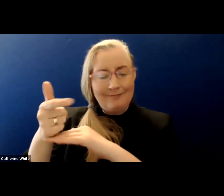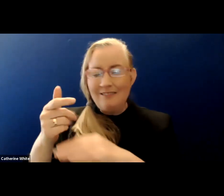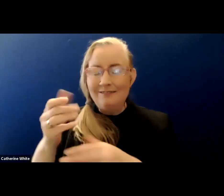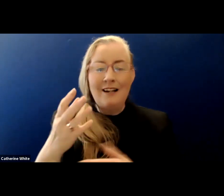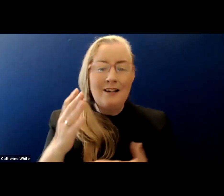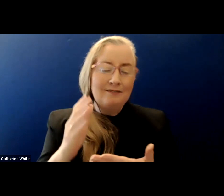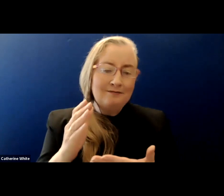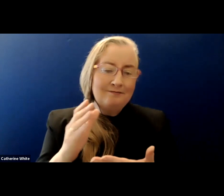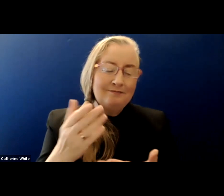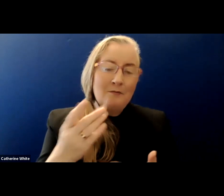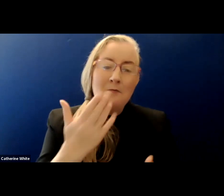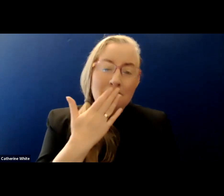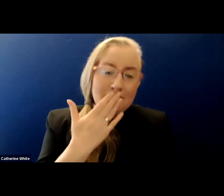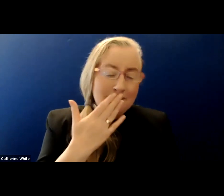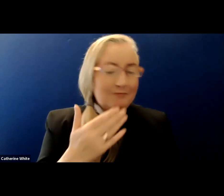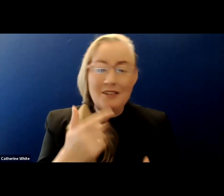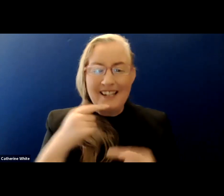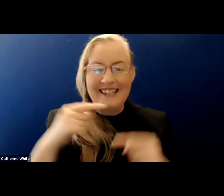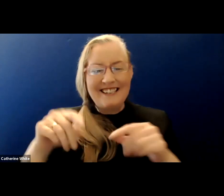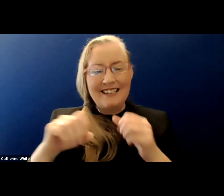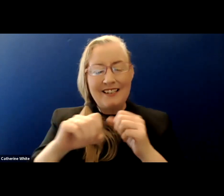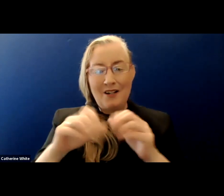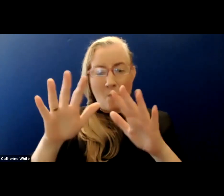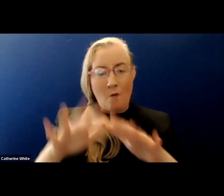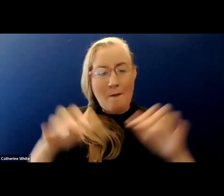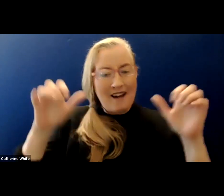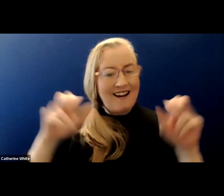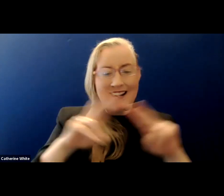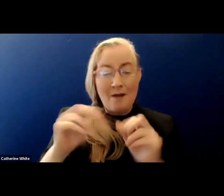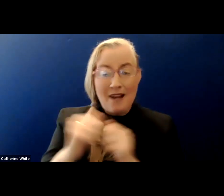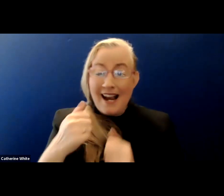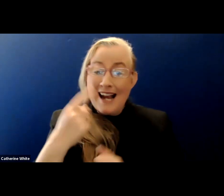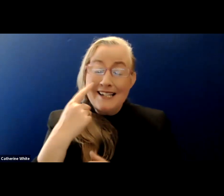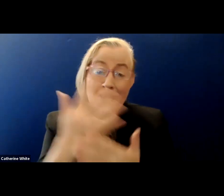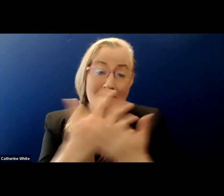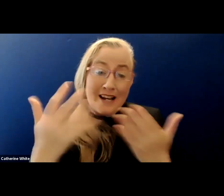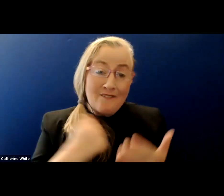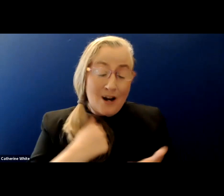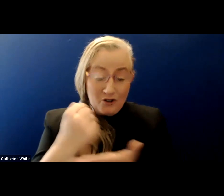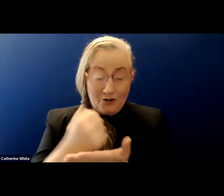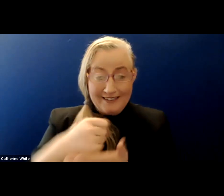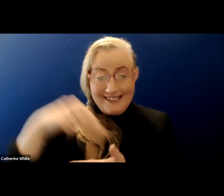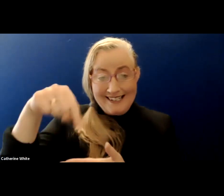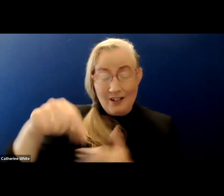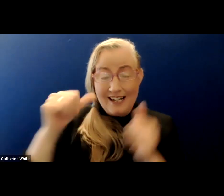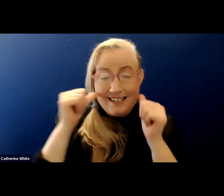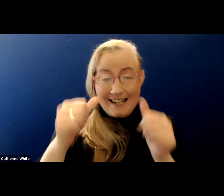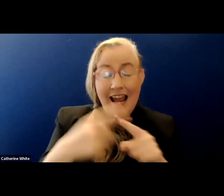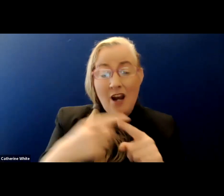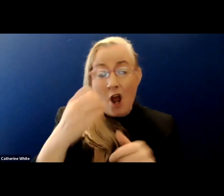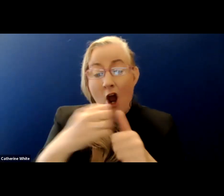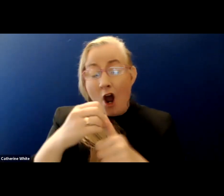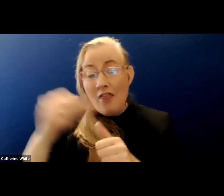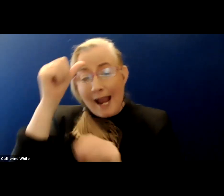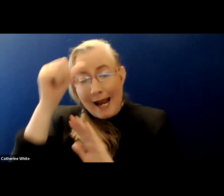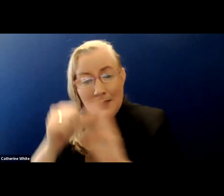webinar setup rather than a meeting setup. I see we've many of our students in attendance, as well as various other experts and academics